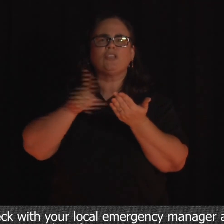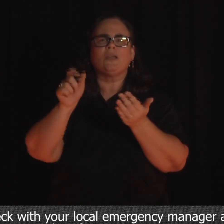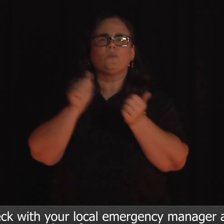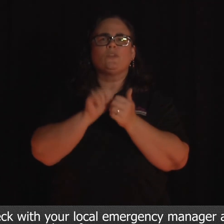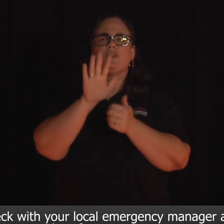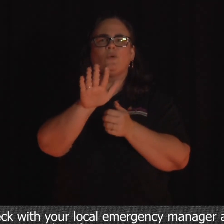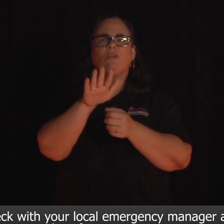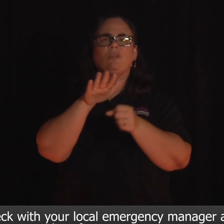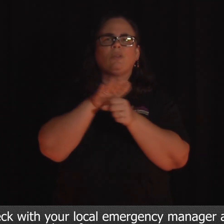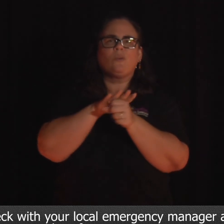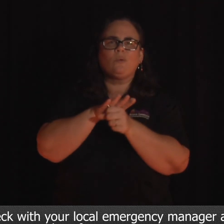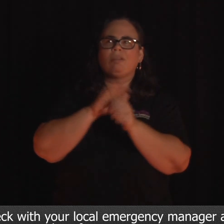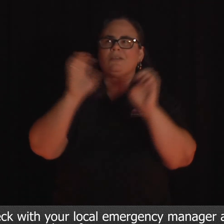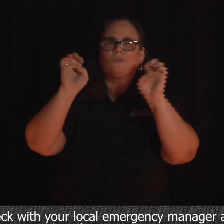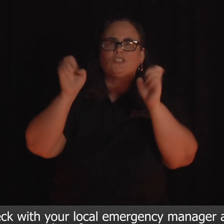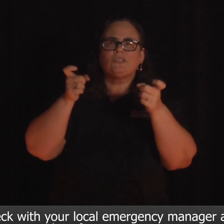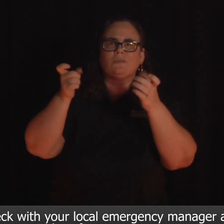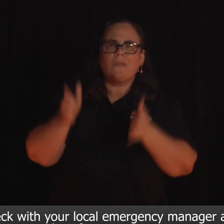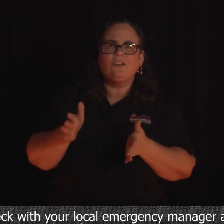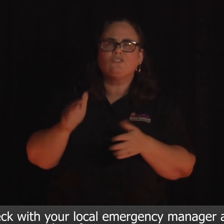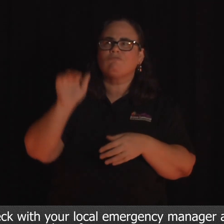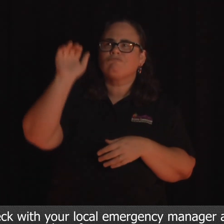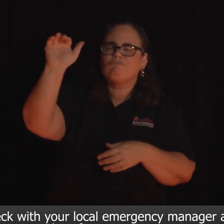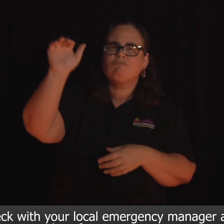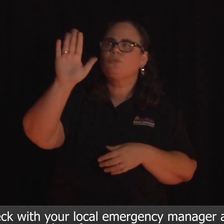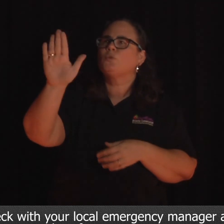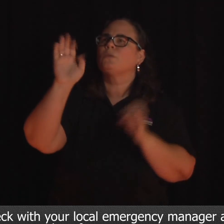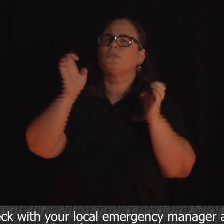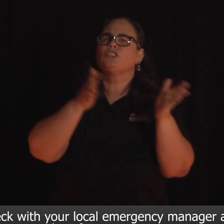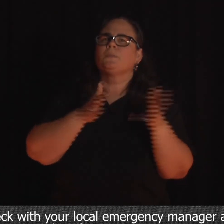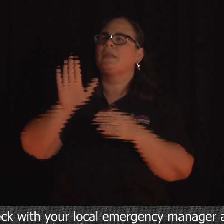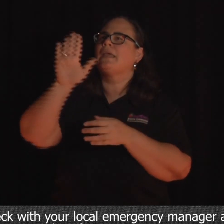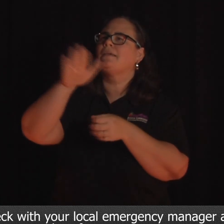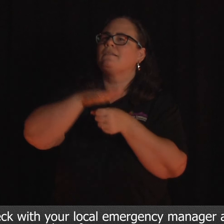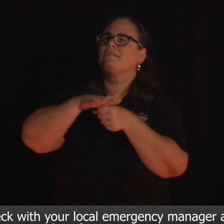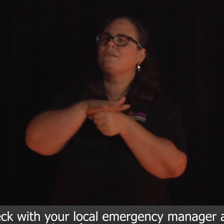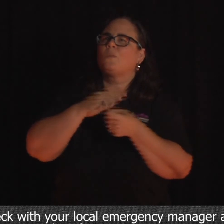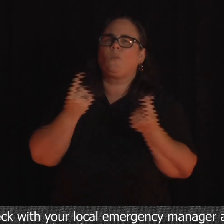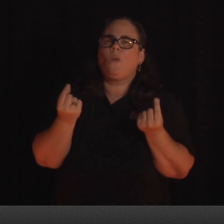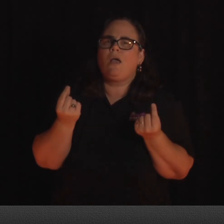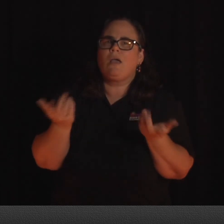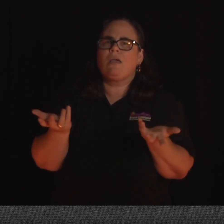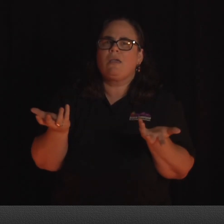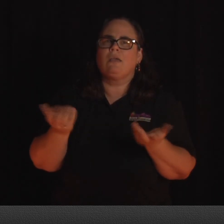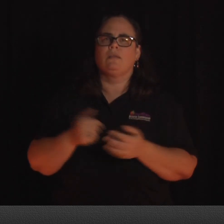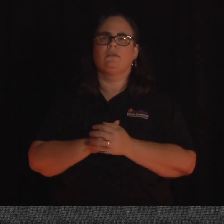Check with your local emergency manager and ask about the emergency plans for your area.